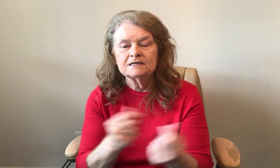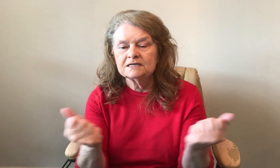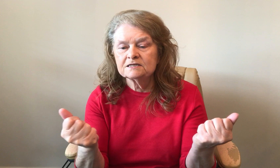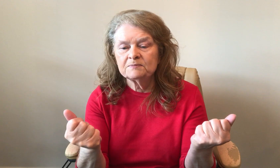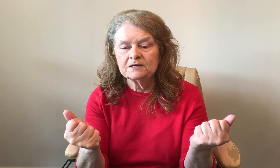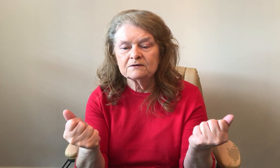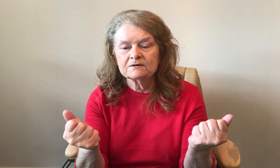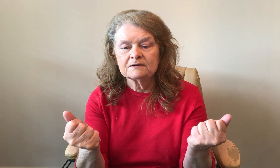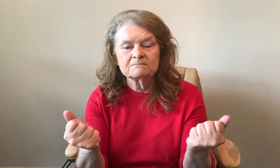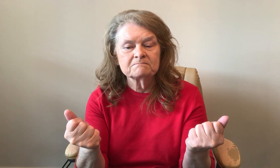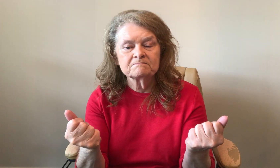Disappeared.